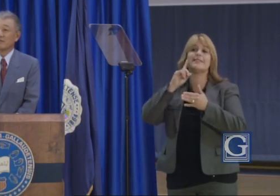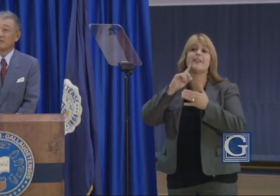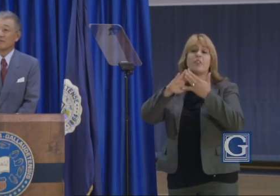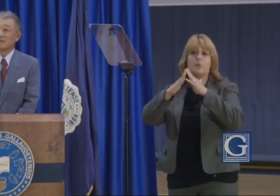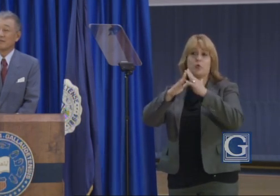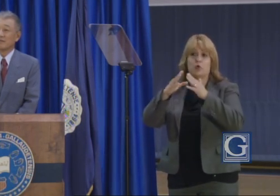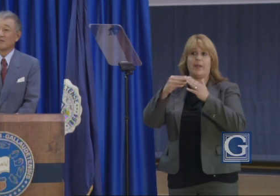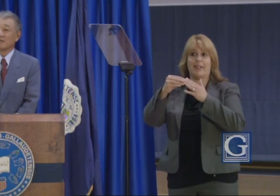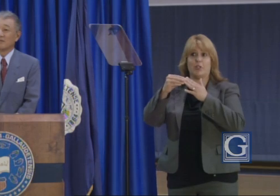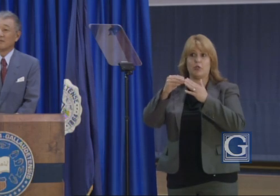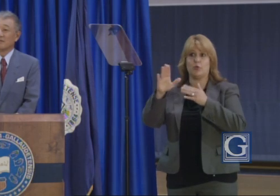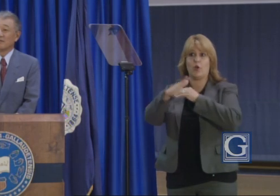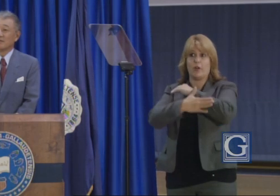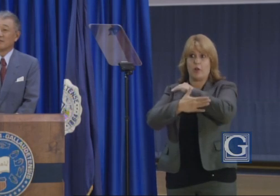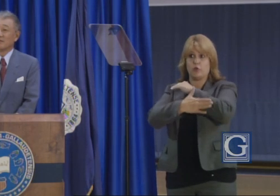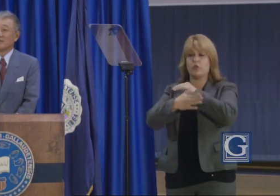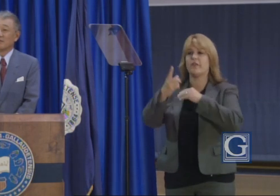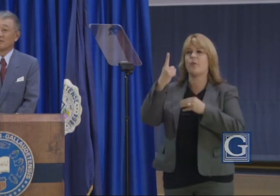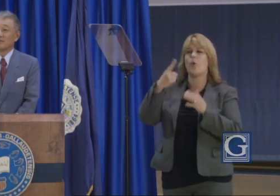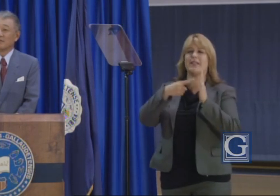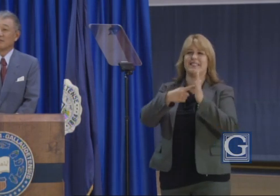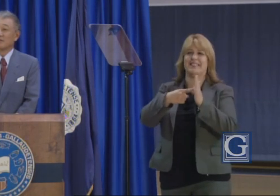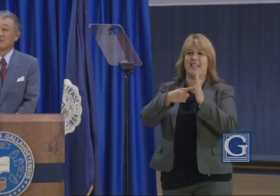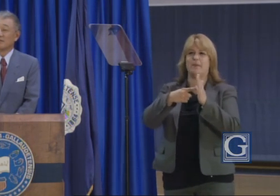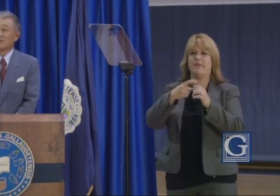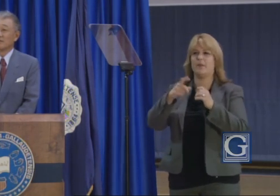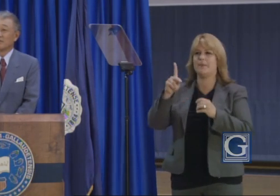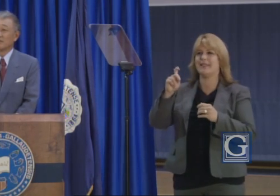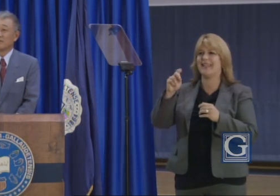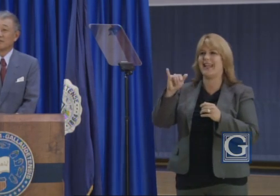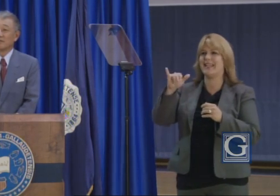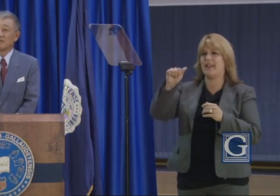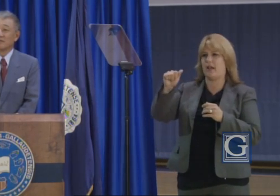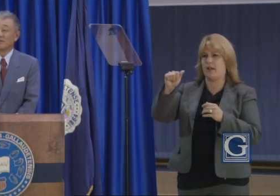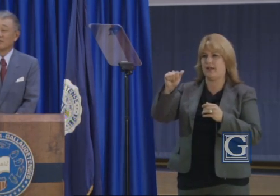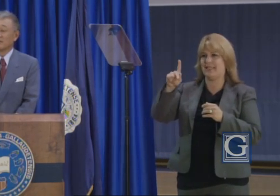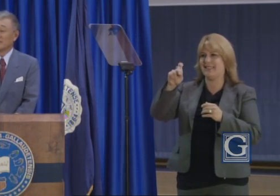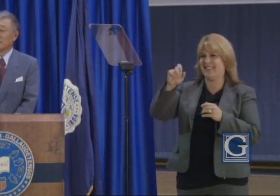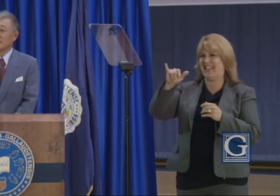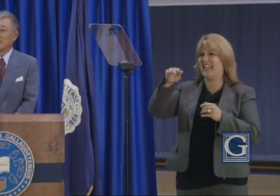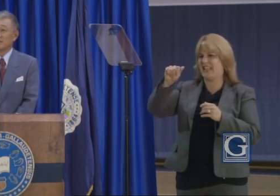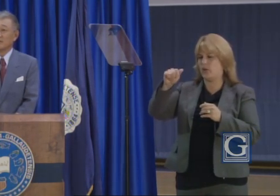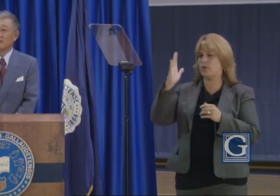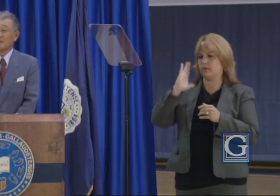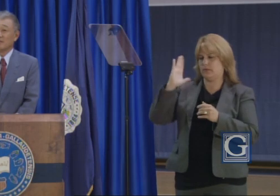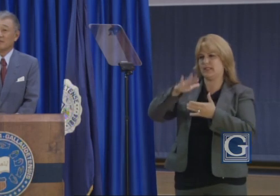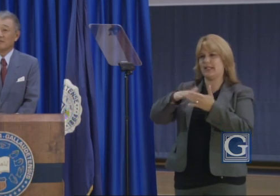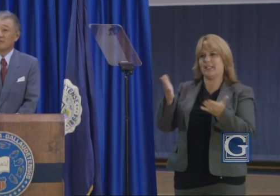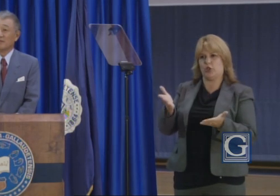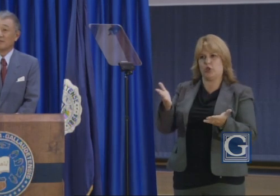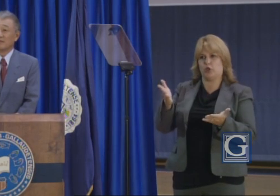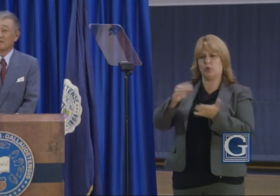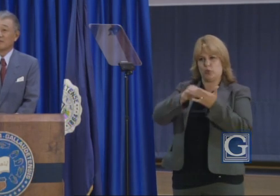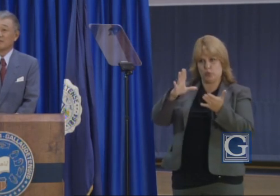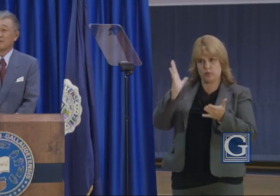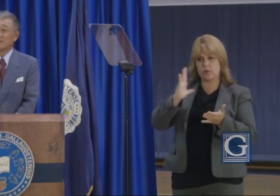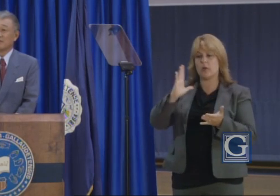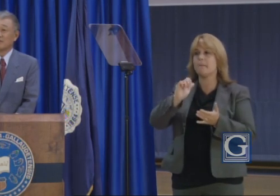one example of one person from Kenya who studied here at Gallaudet University and returned to his country to become a